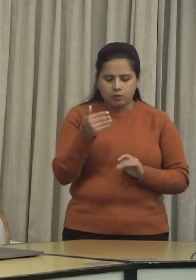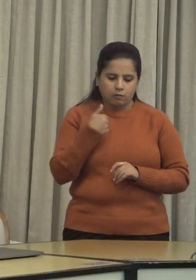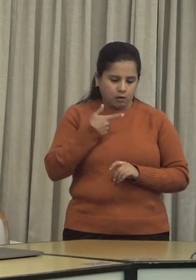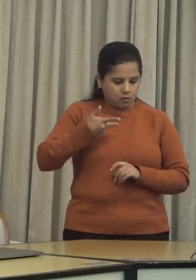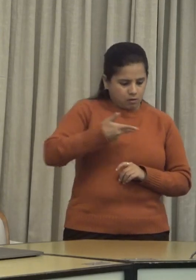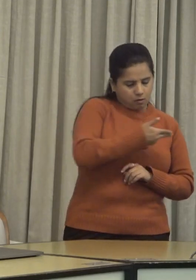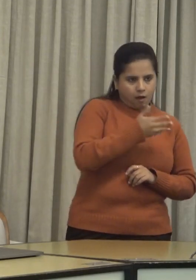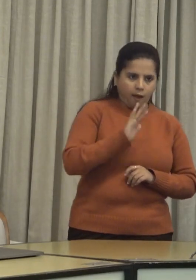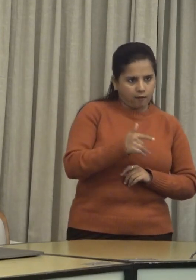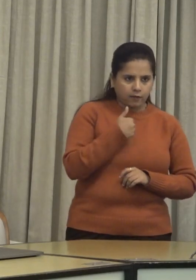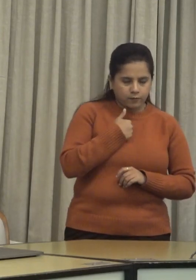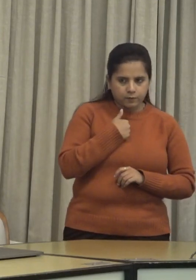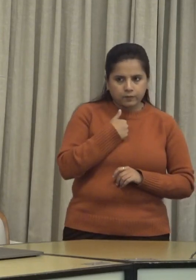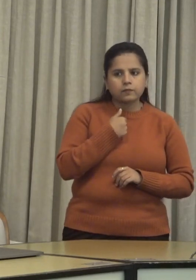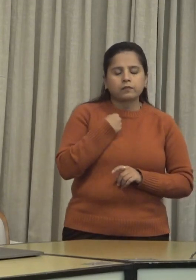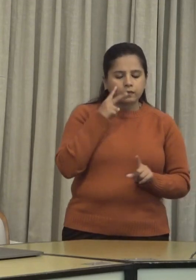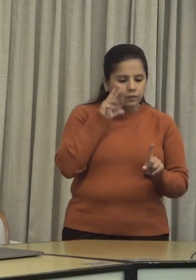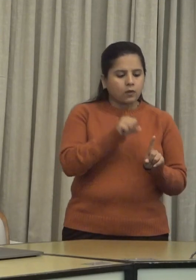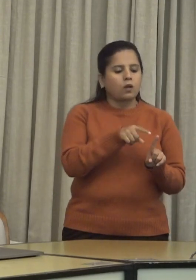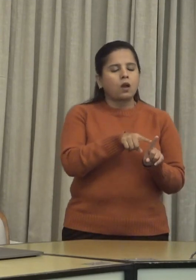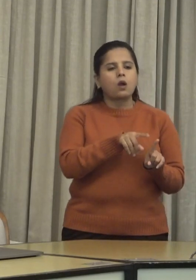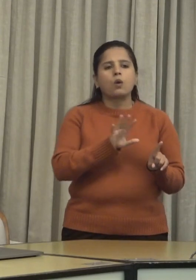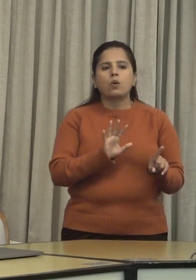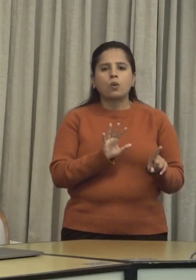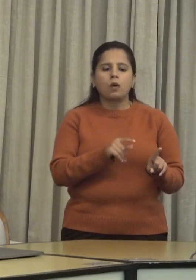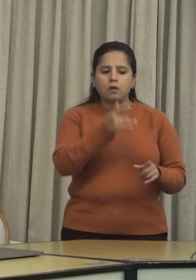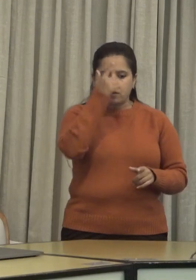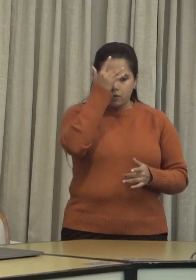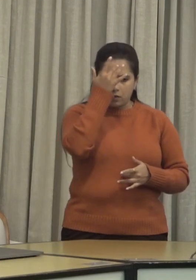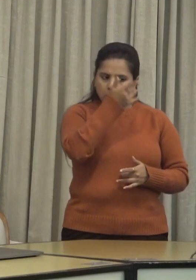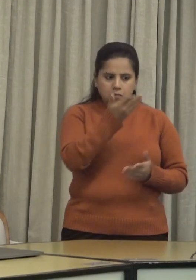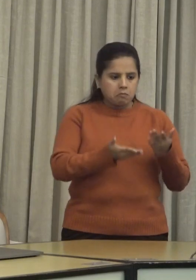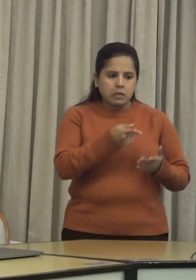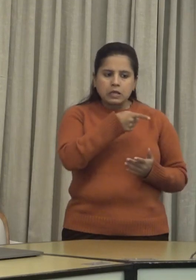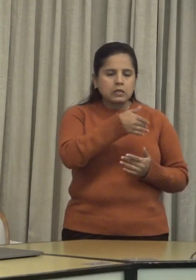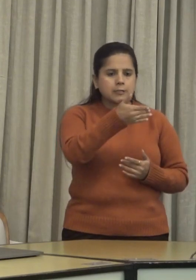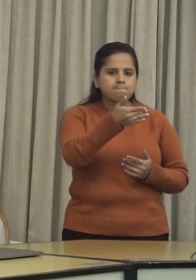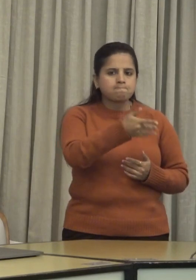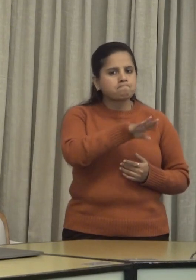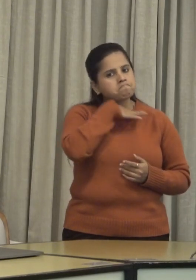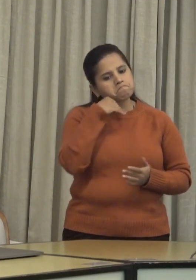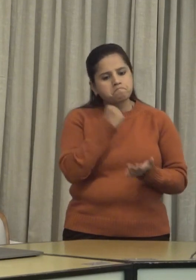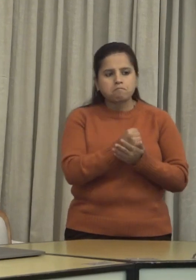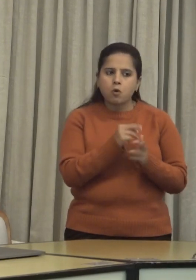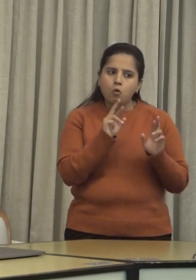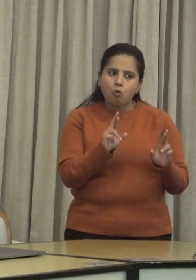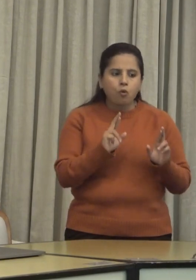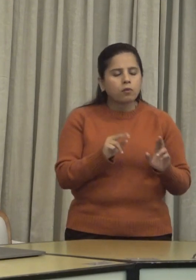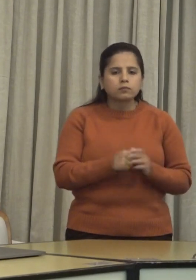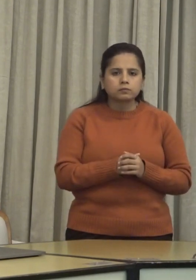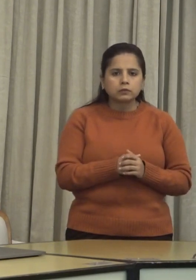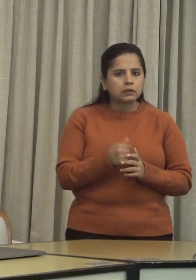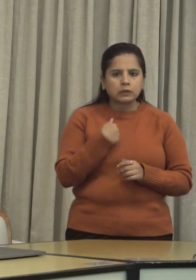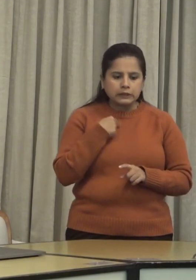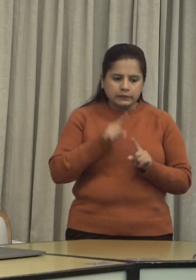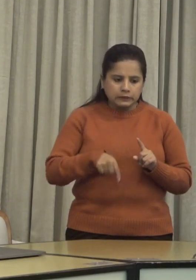operating and I recognize the fact that the patient is unlikely to come back to life. I